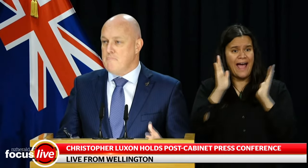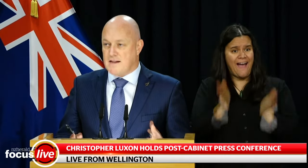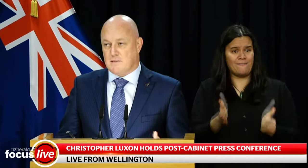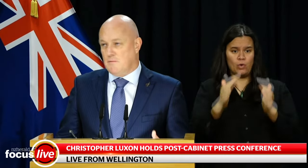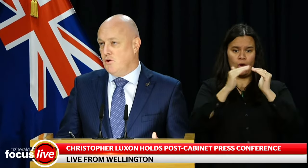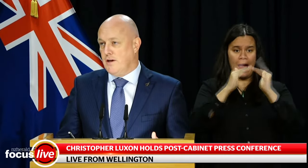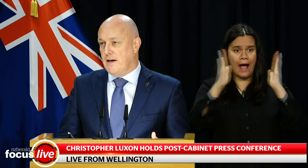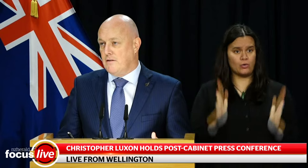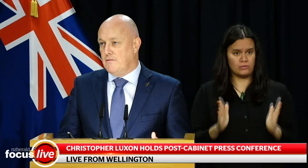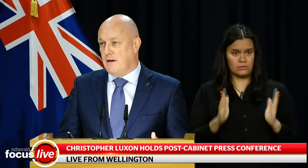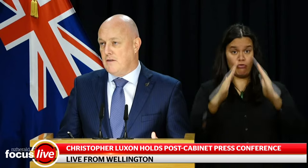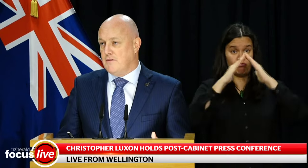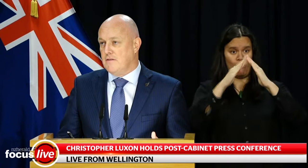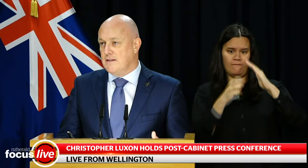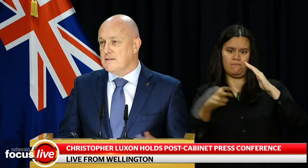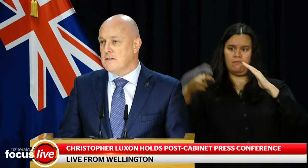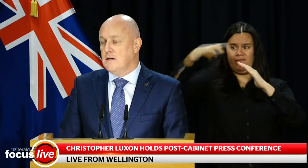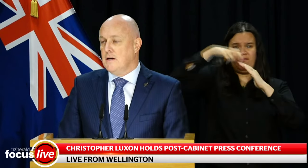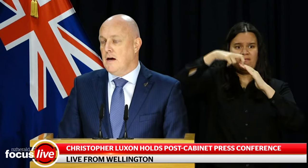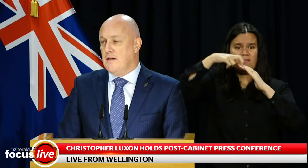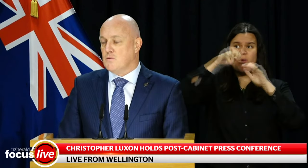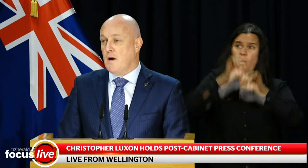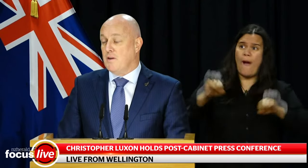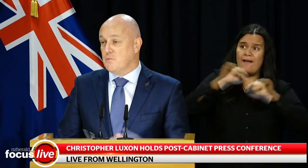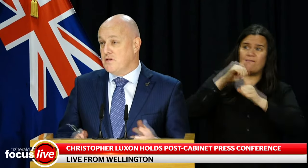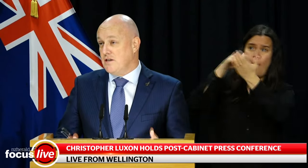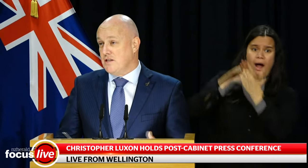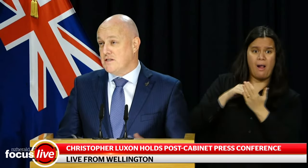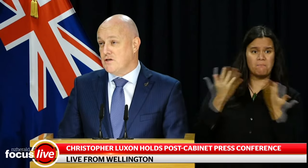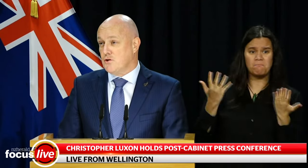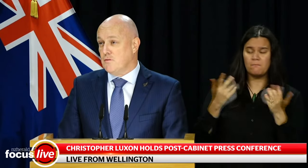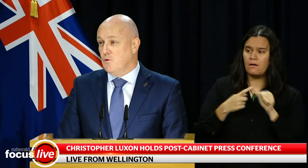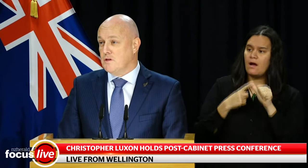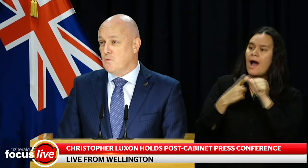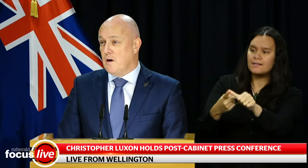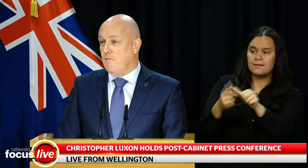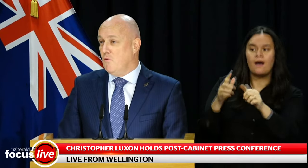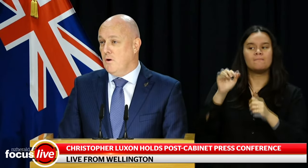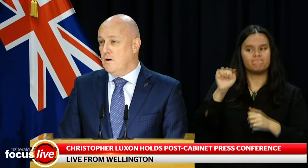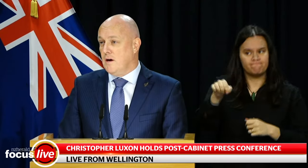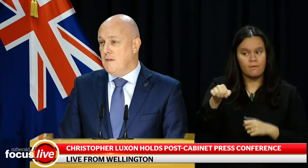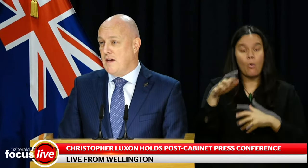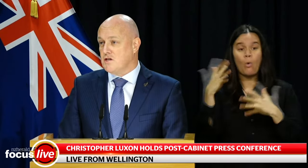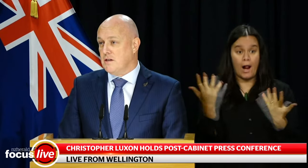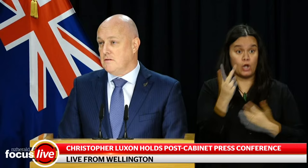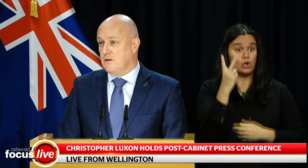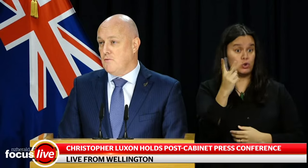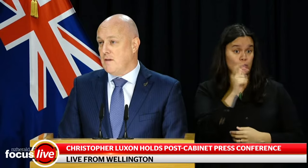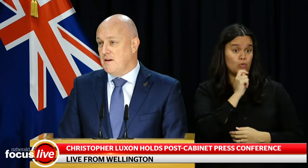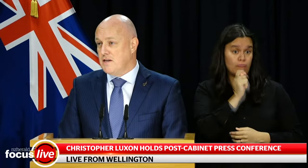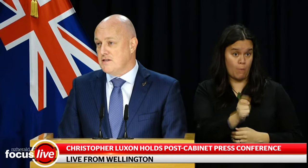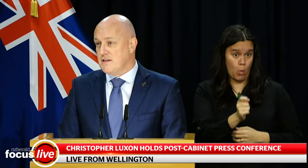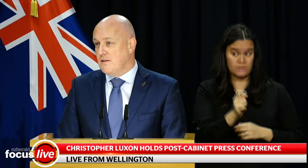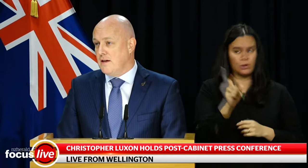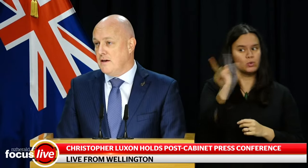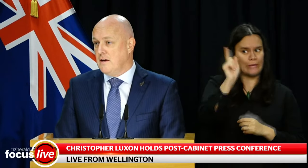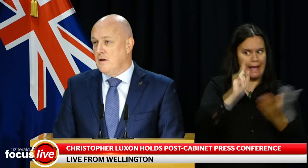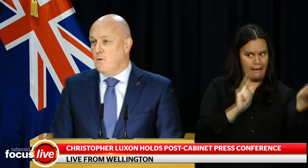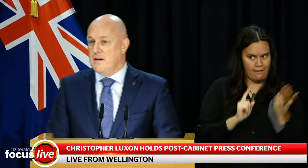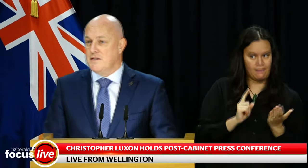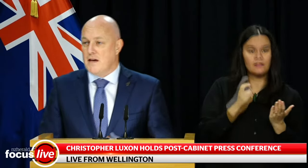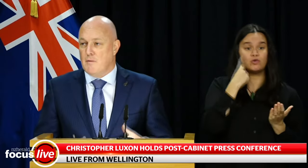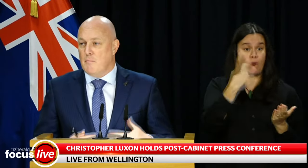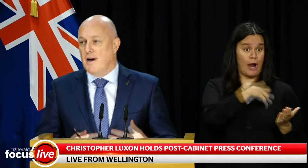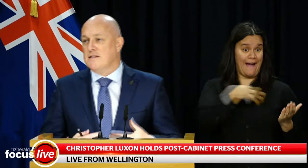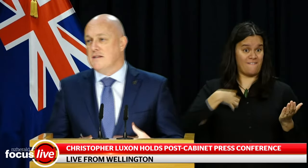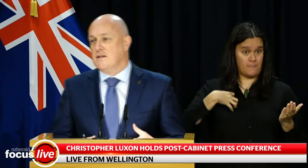sure we get maximum learning out of the events. That's why once we digest these two reports, we're up for actioning, you know, recommendations that are there.